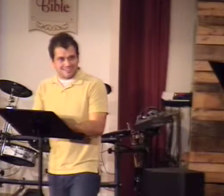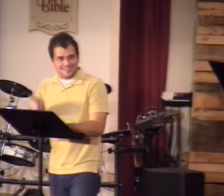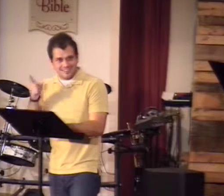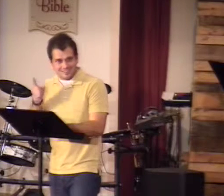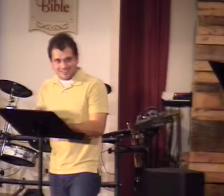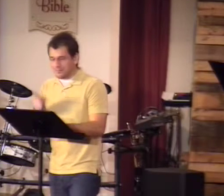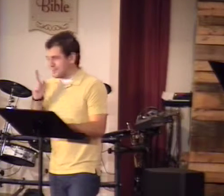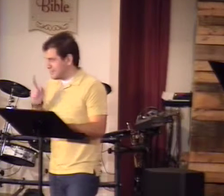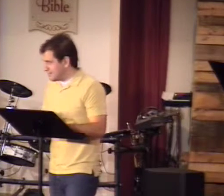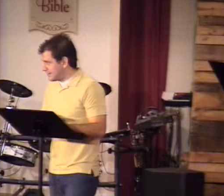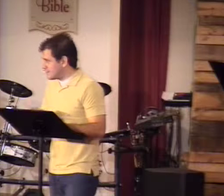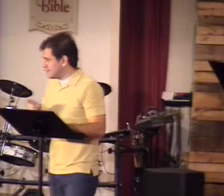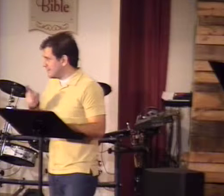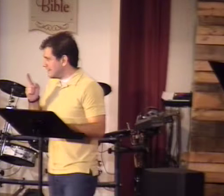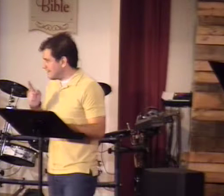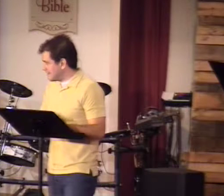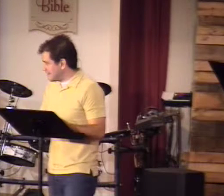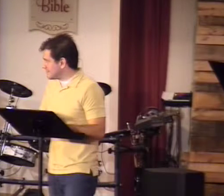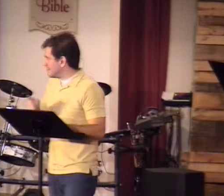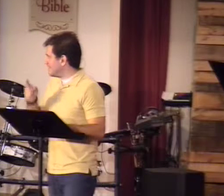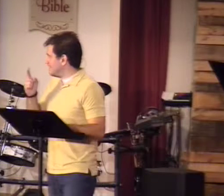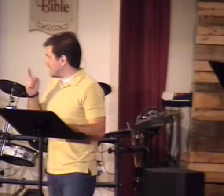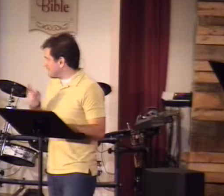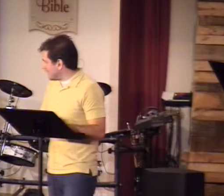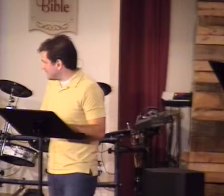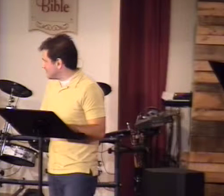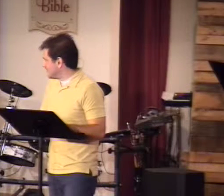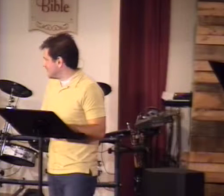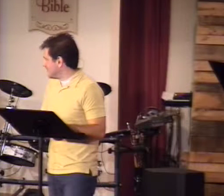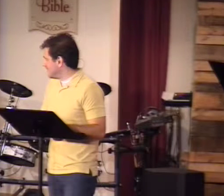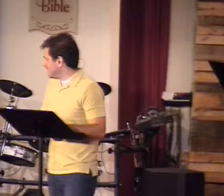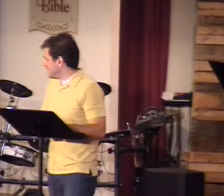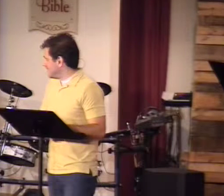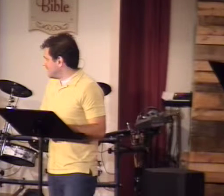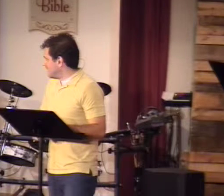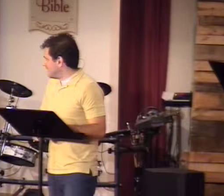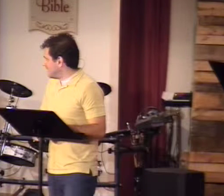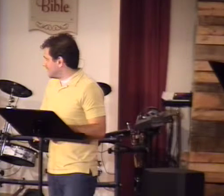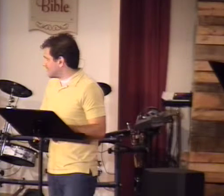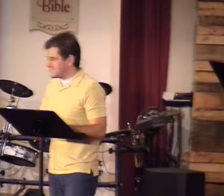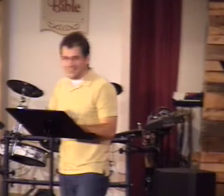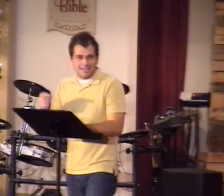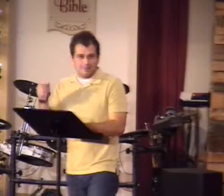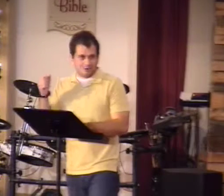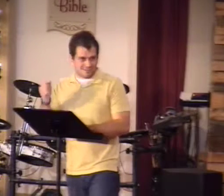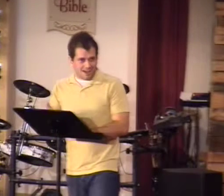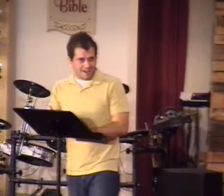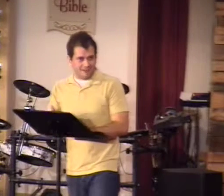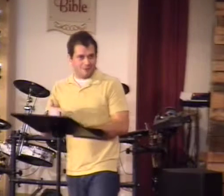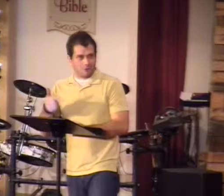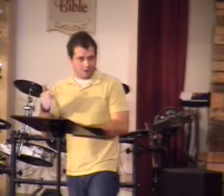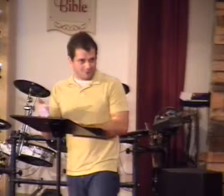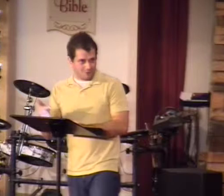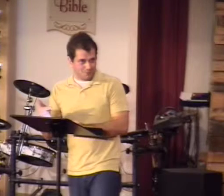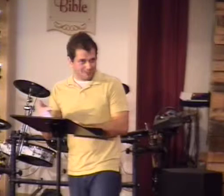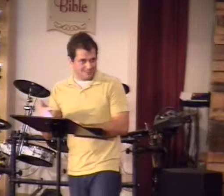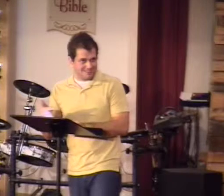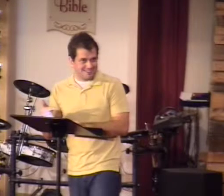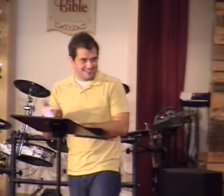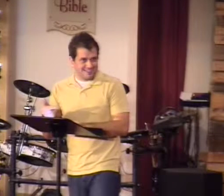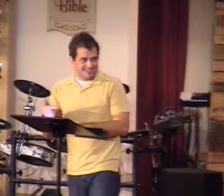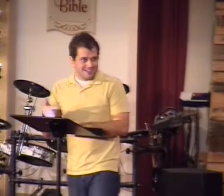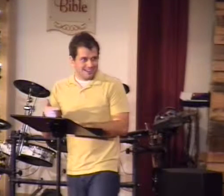just says, he stopped and gave thanks. He gave thanks. He gave thanks. It doesn't say he wrote a sonnet of how grateful he